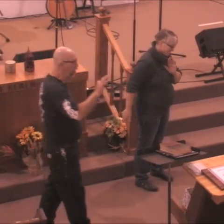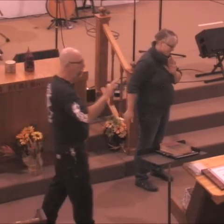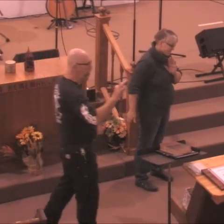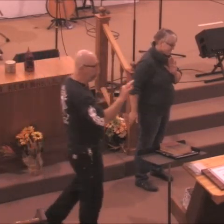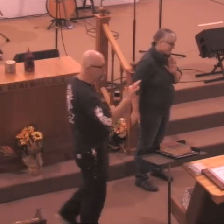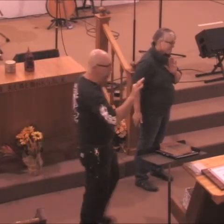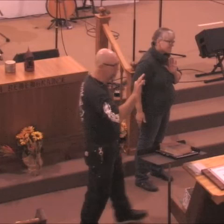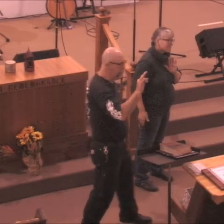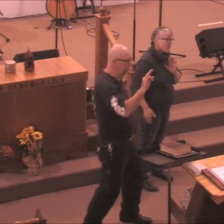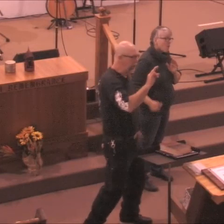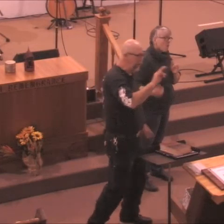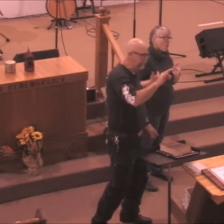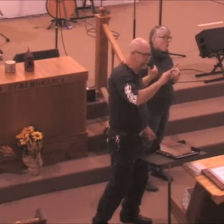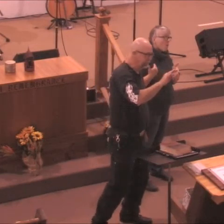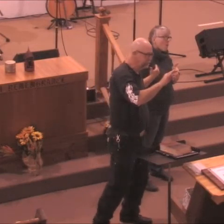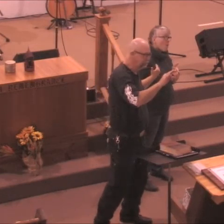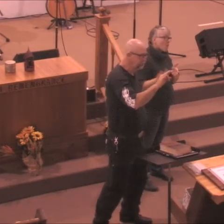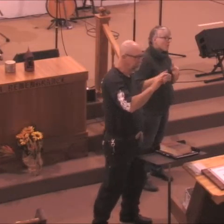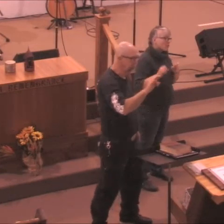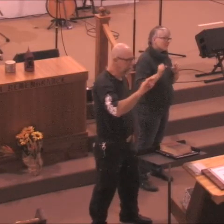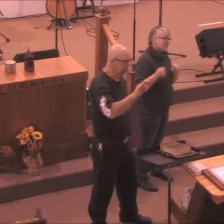I'll almost bet